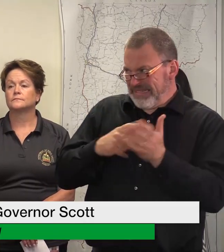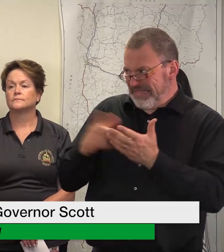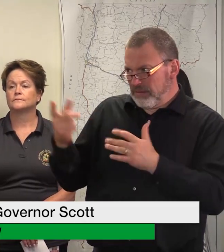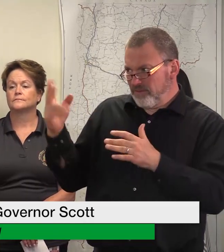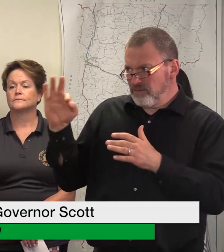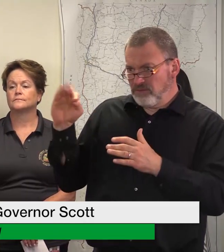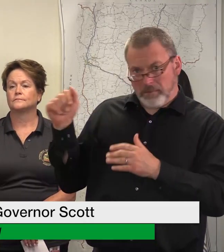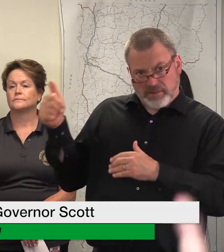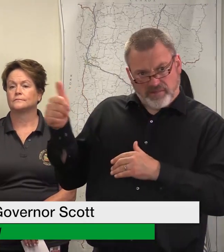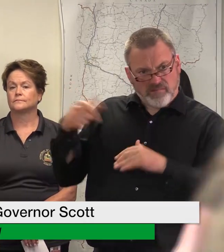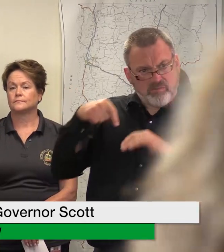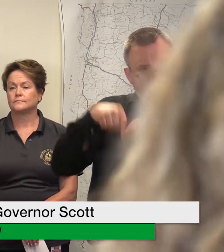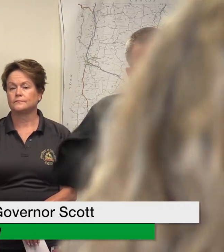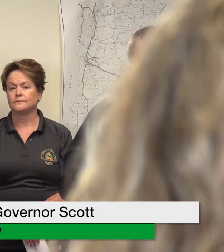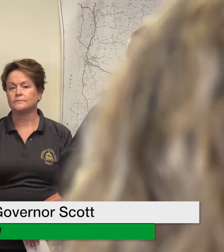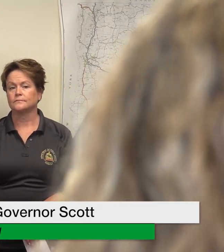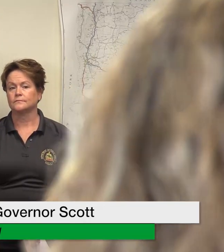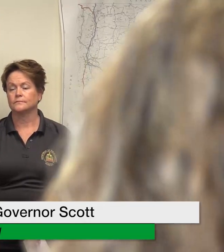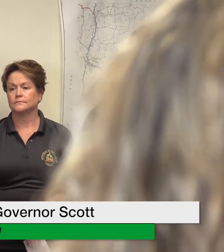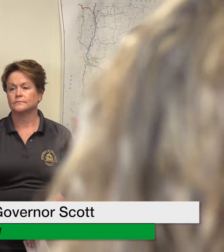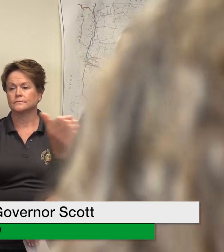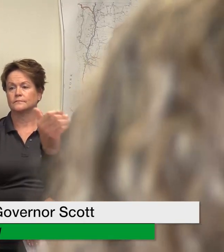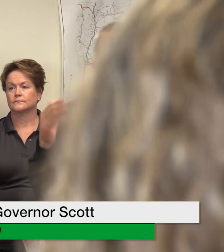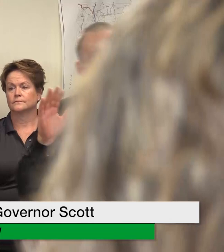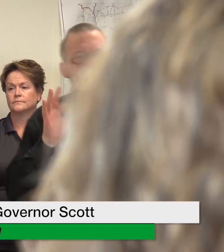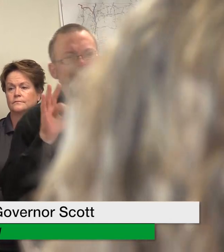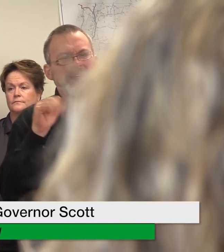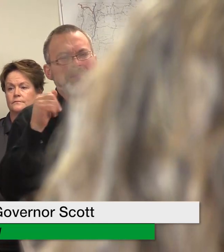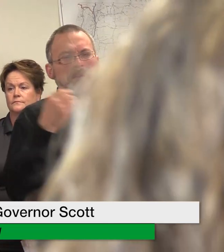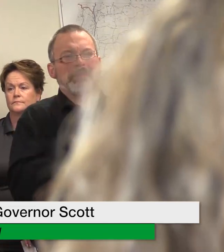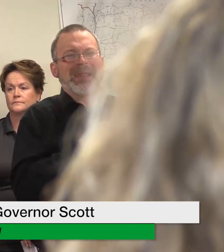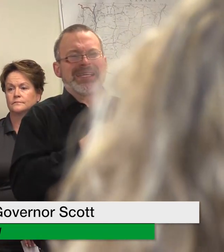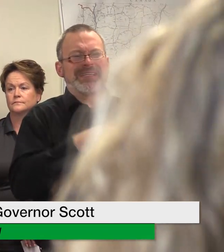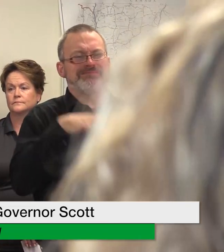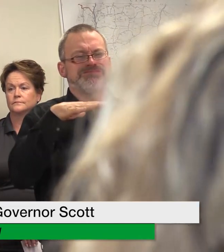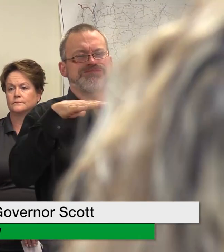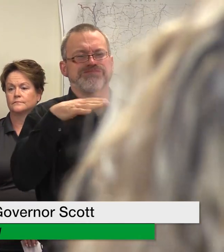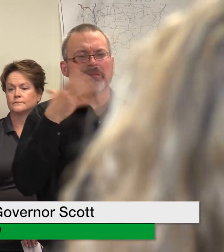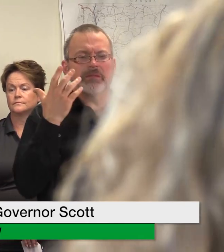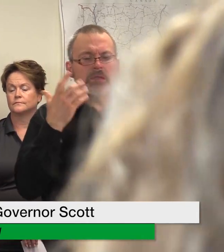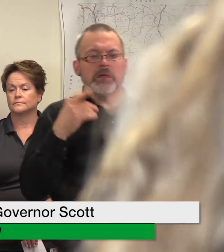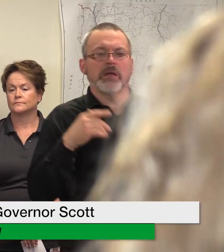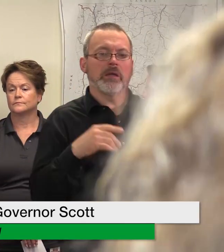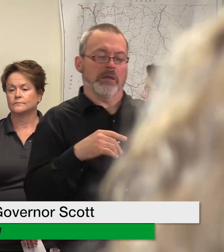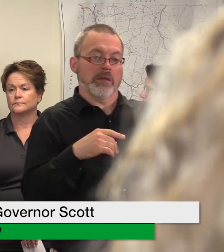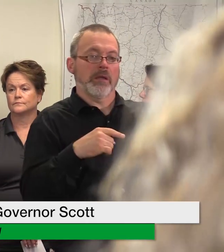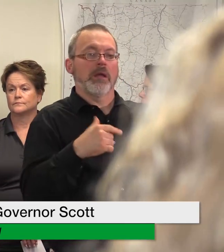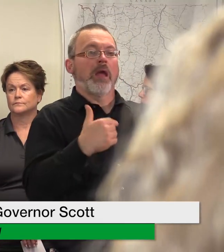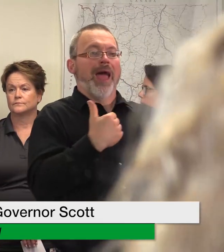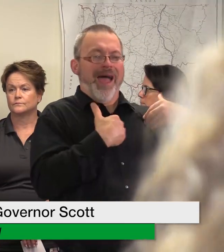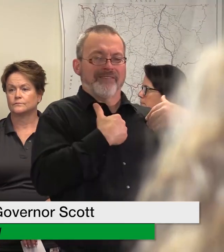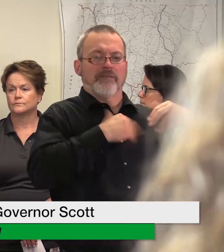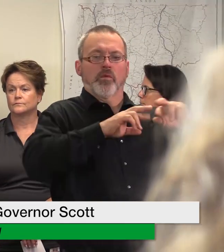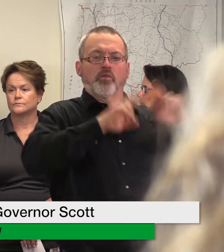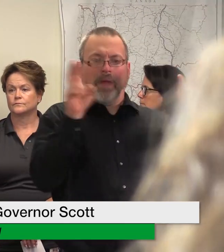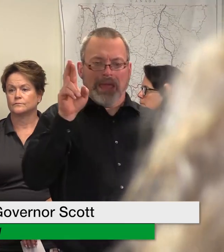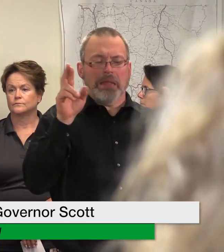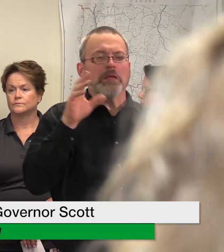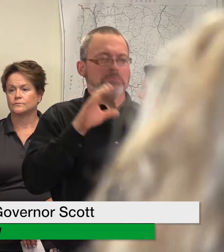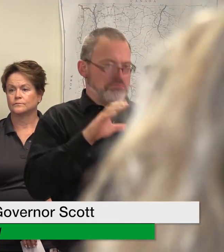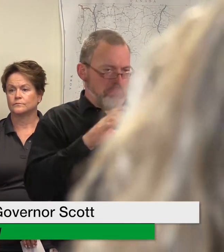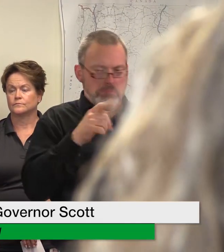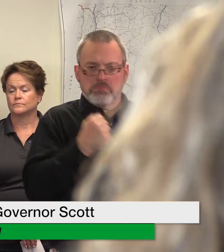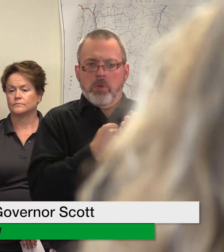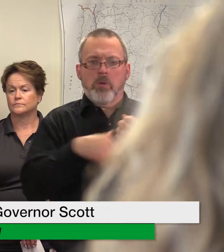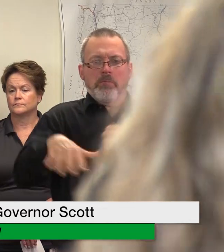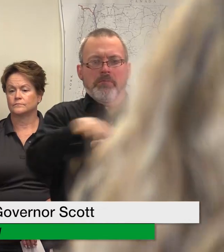No, sir. FEMA's financial office has stated that we have enough funding in our accounts to be able to deal with